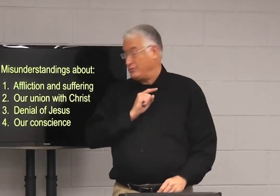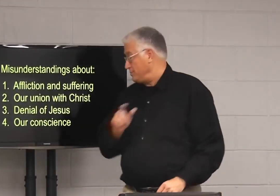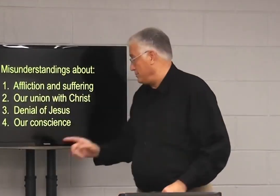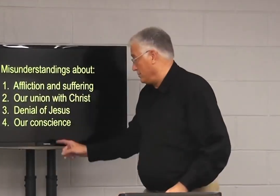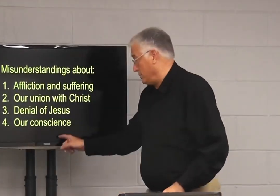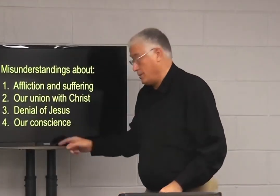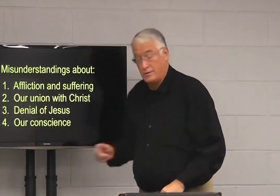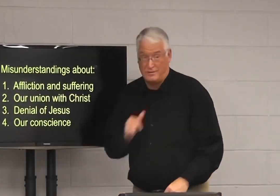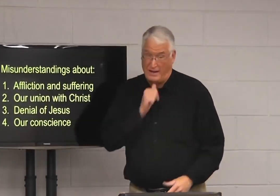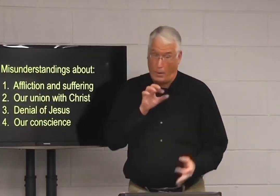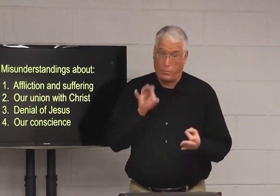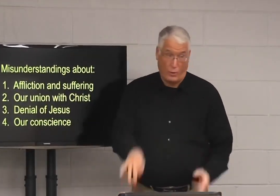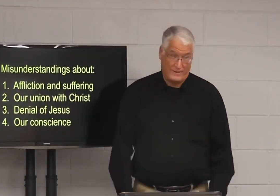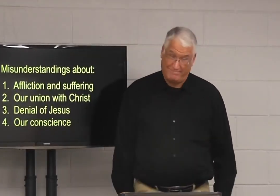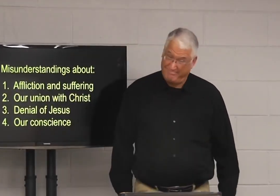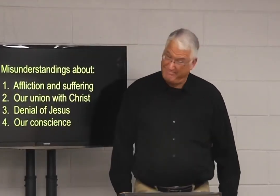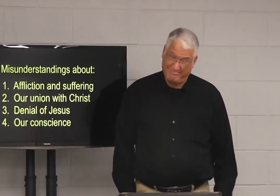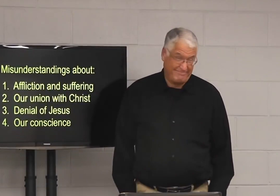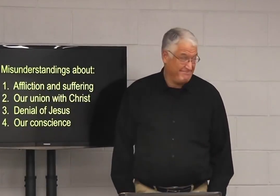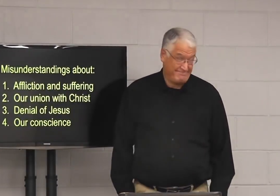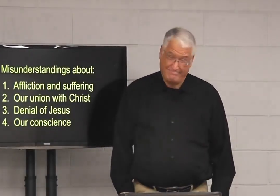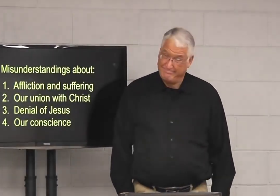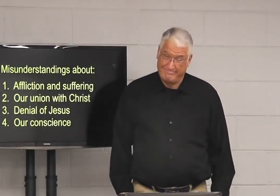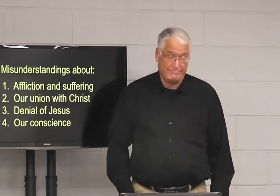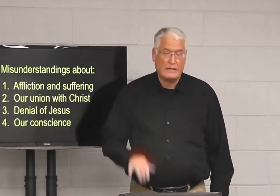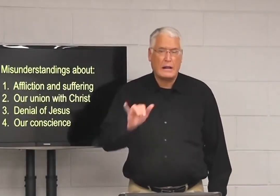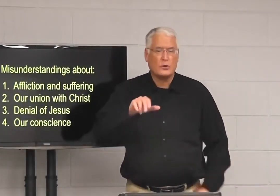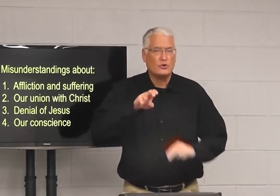But understand that our conscience is not perfect.